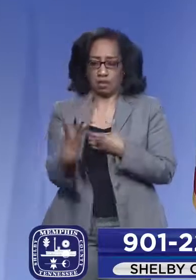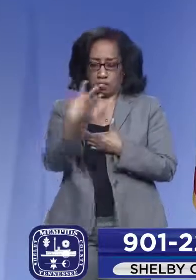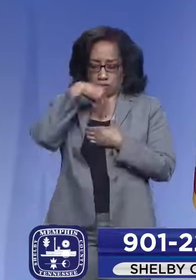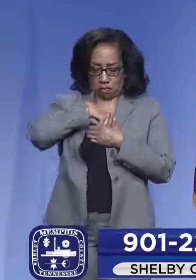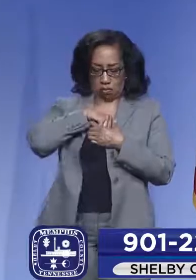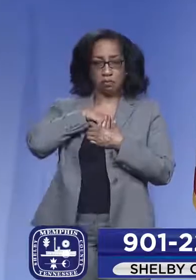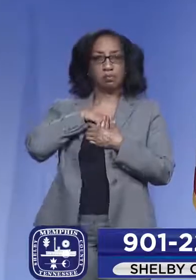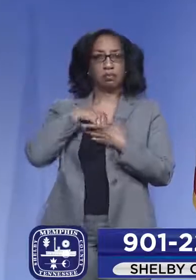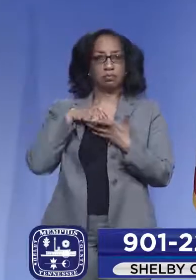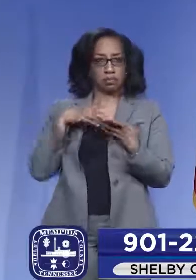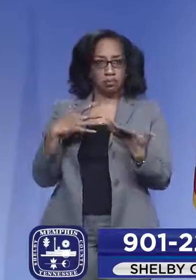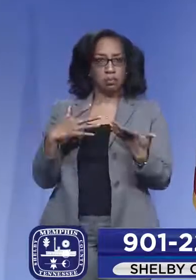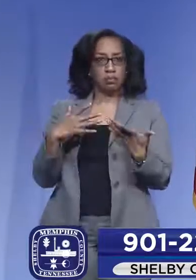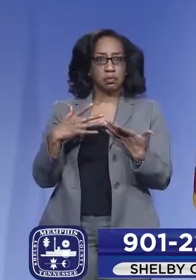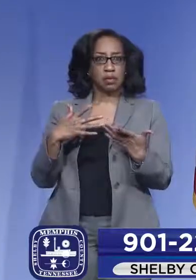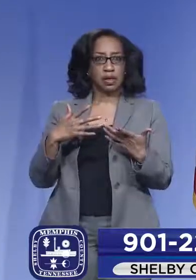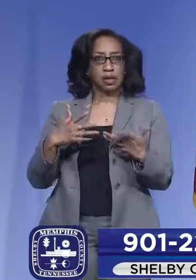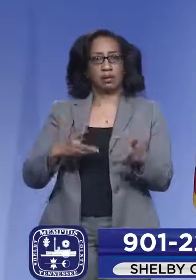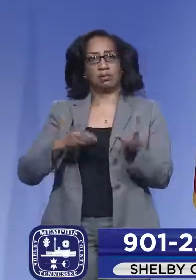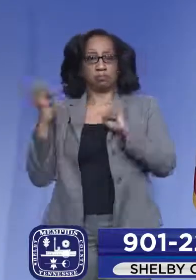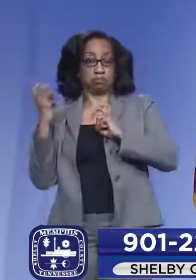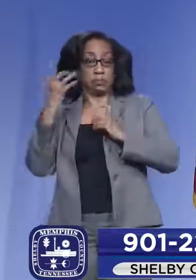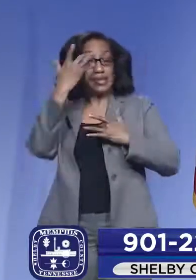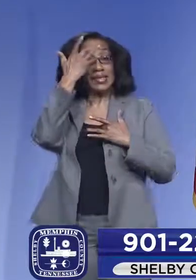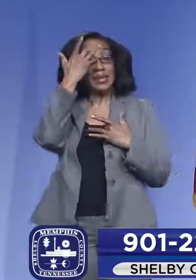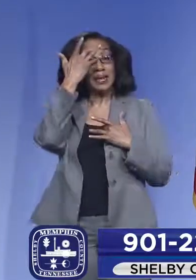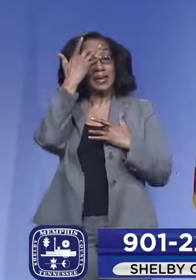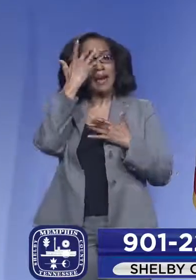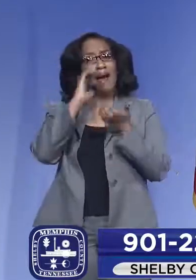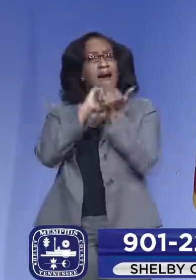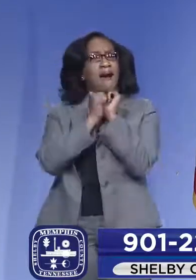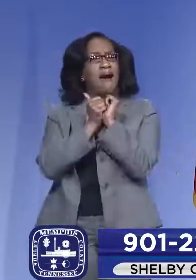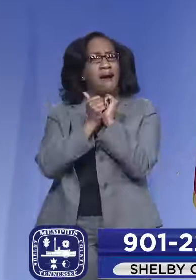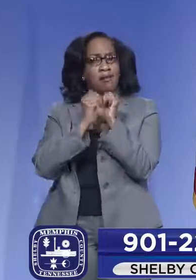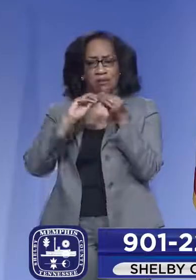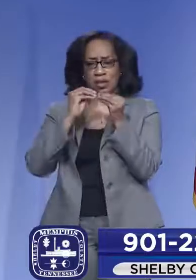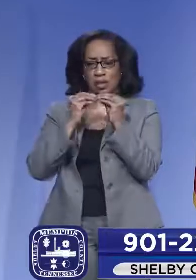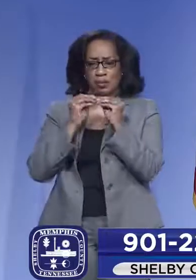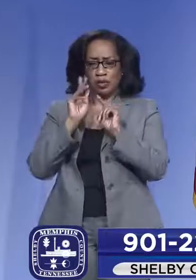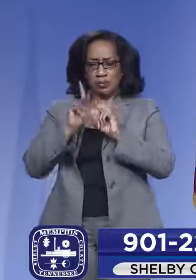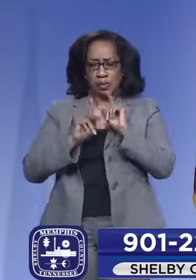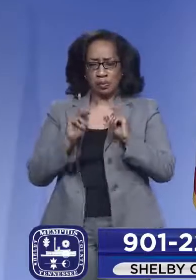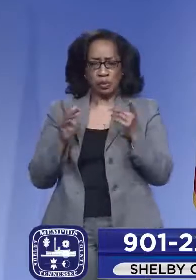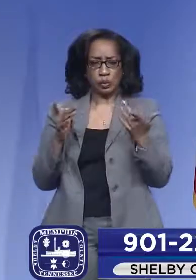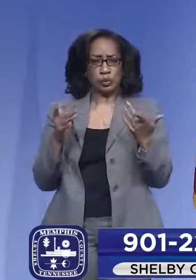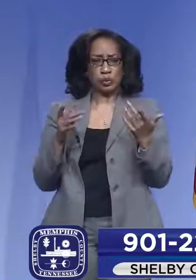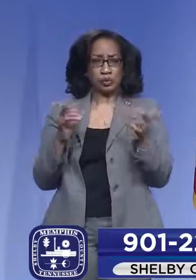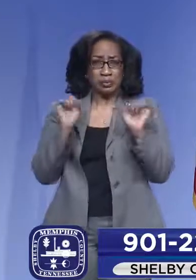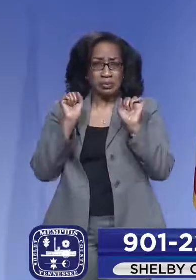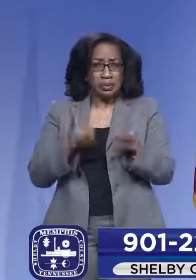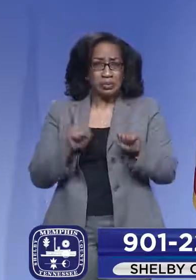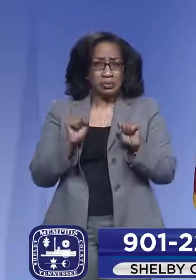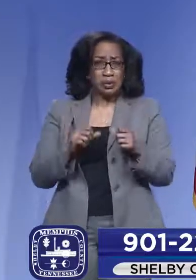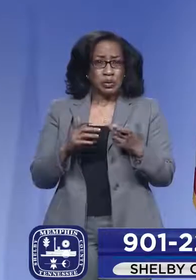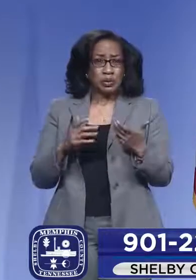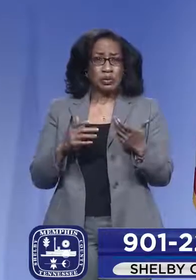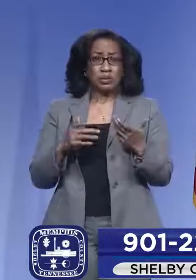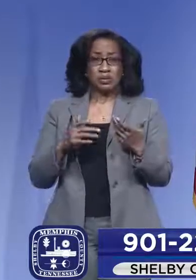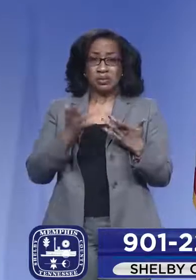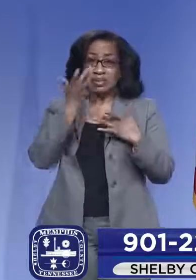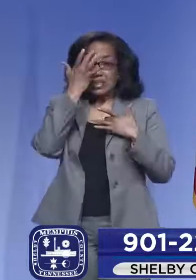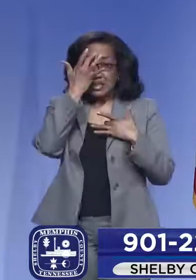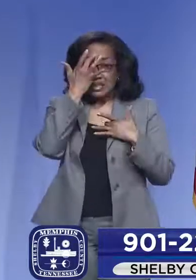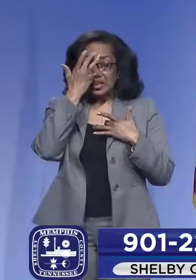And the best way we have to get that number of susceptible individuals down as low as it can possibly